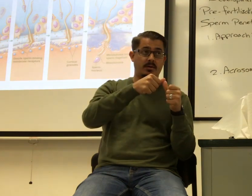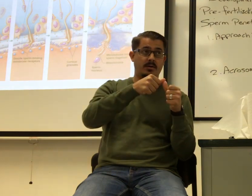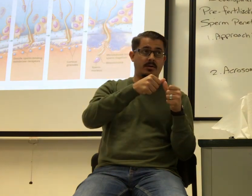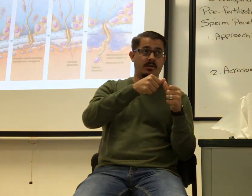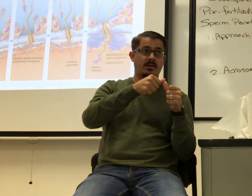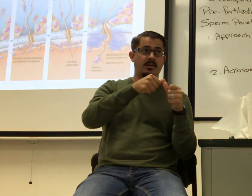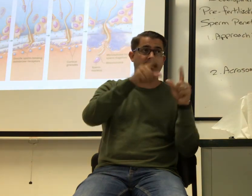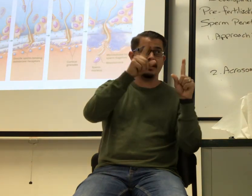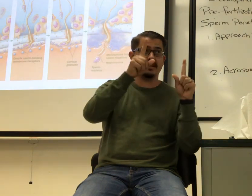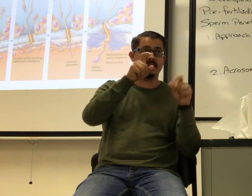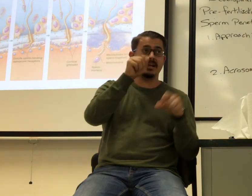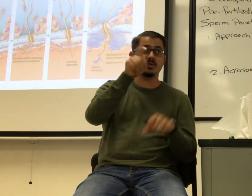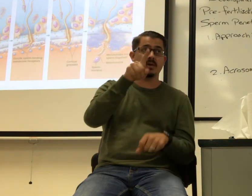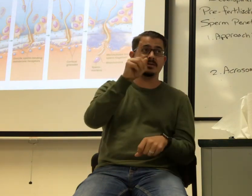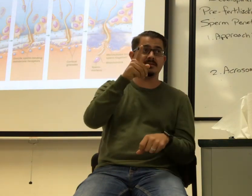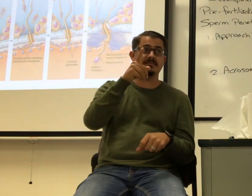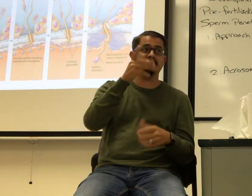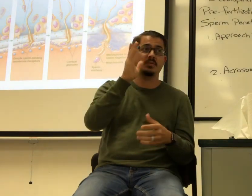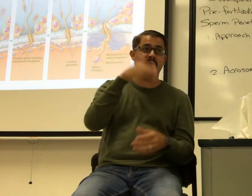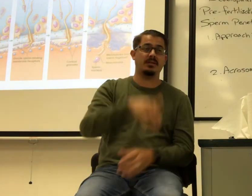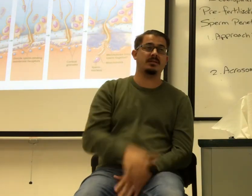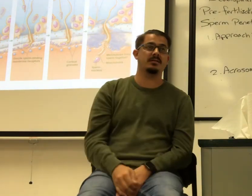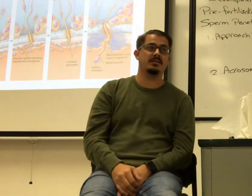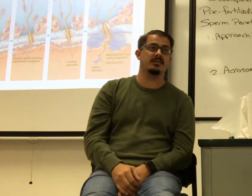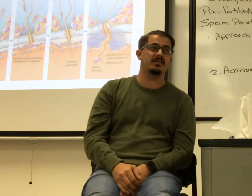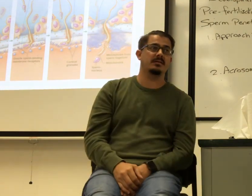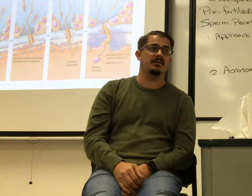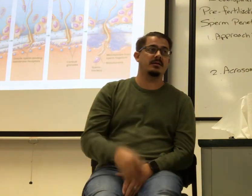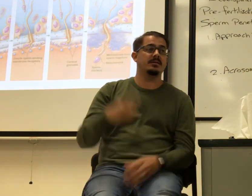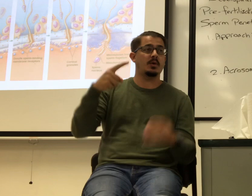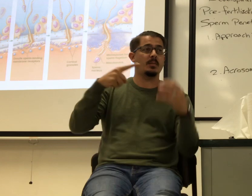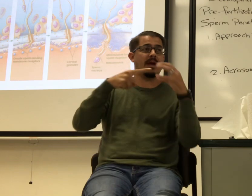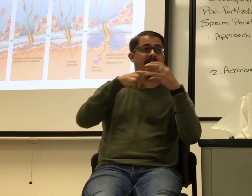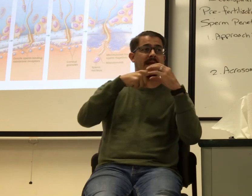That's a test question. I will look it up. Remember?